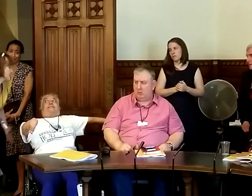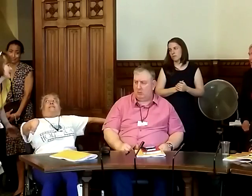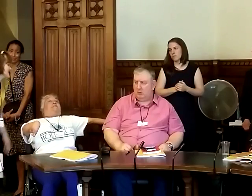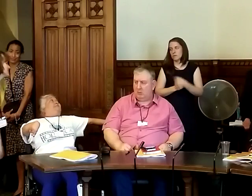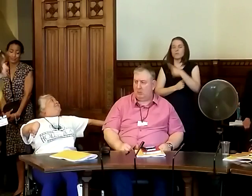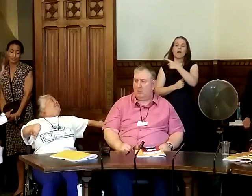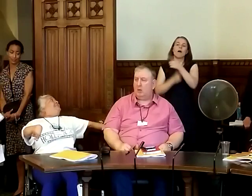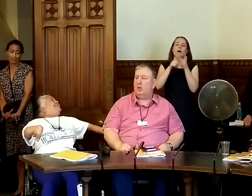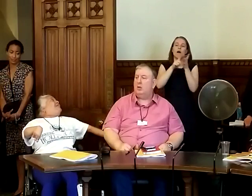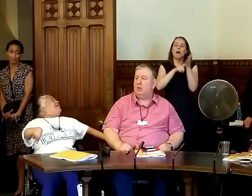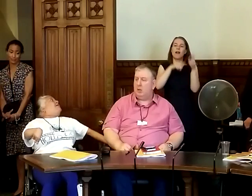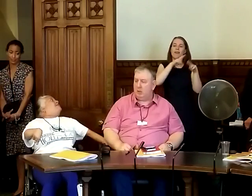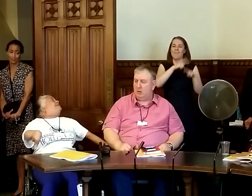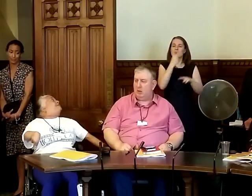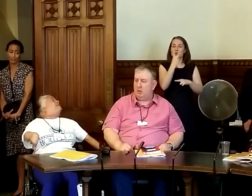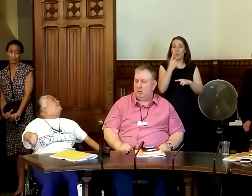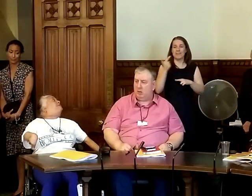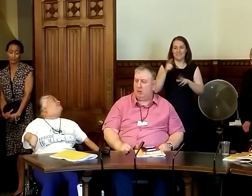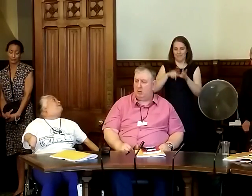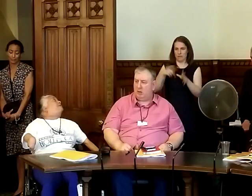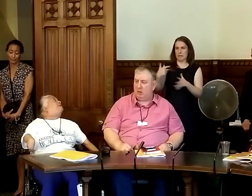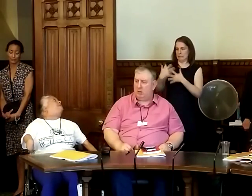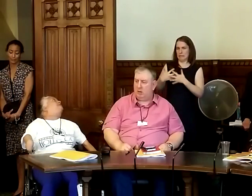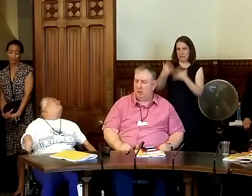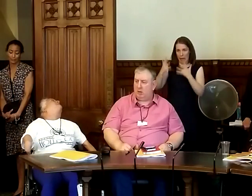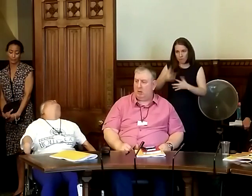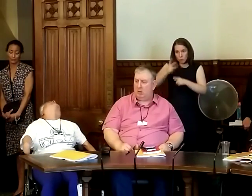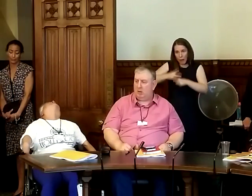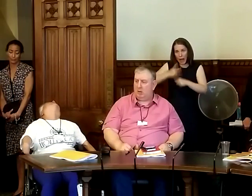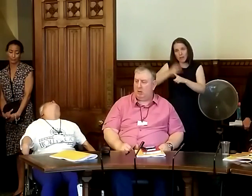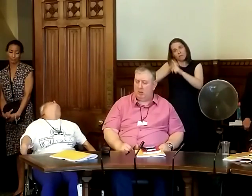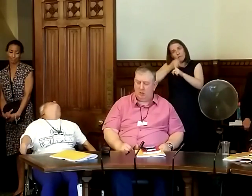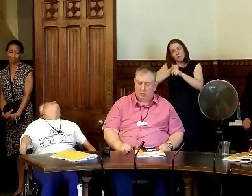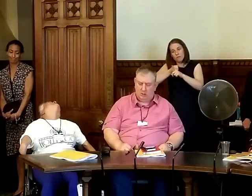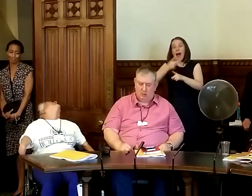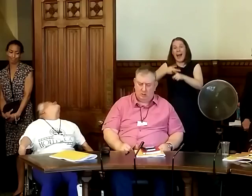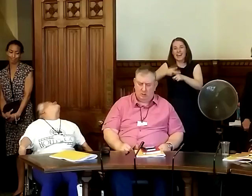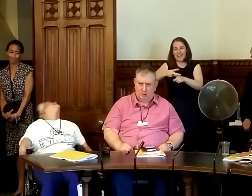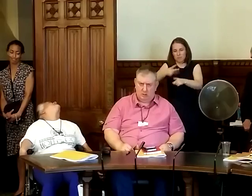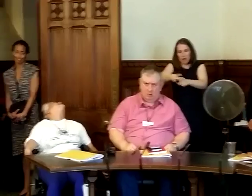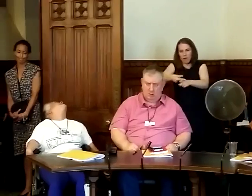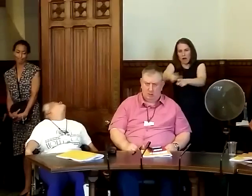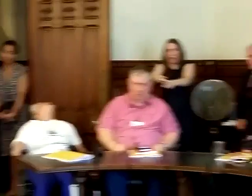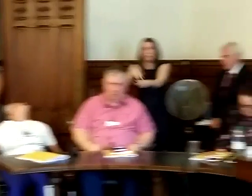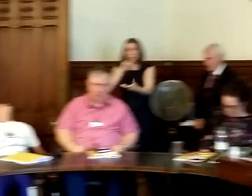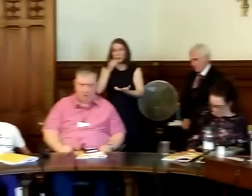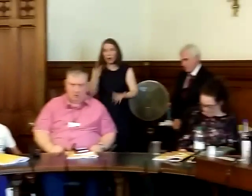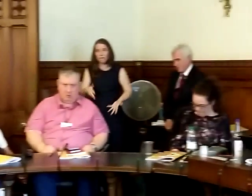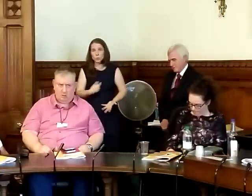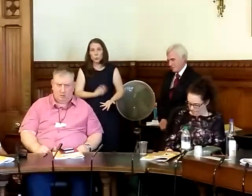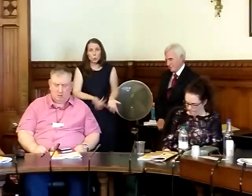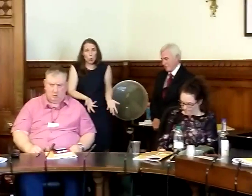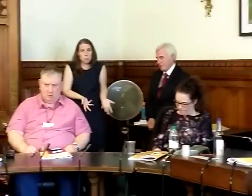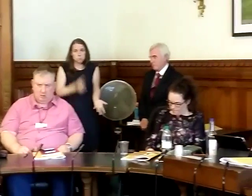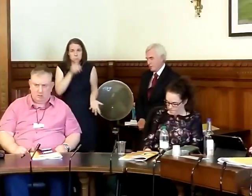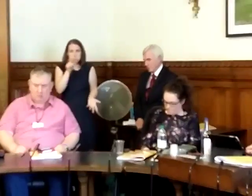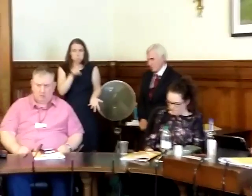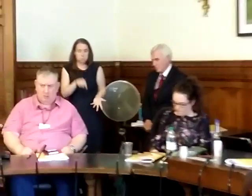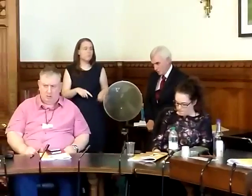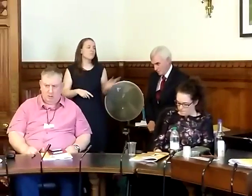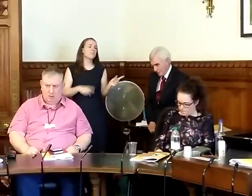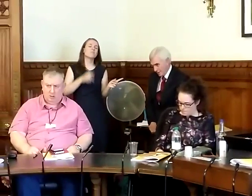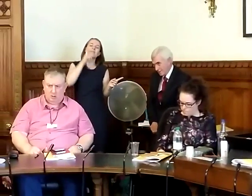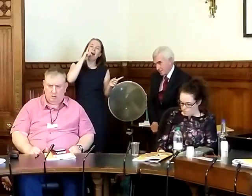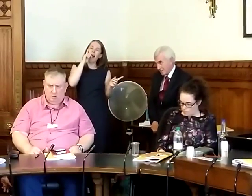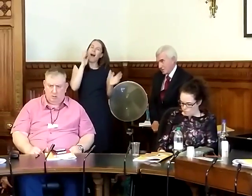ILF is supposed to be. It's 2070. Yeah. Okay. I think if we can